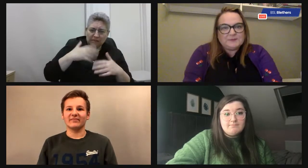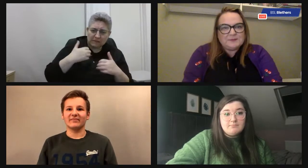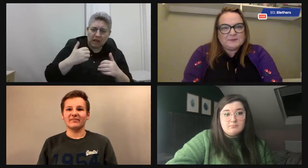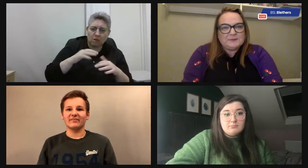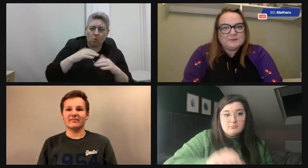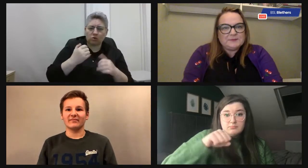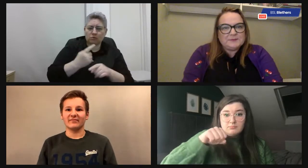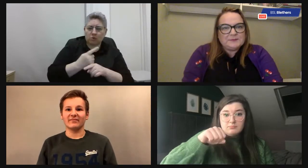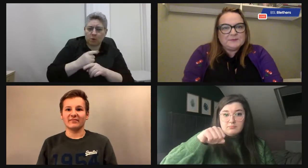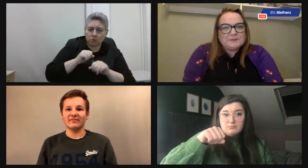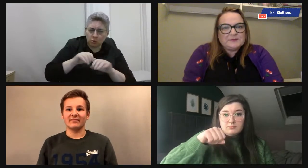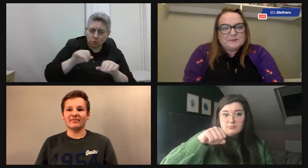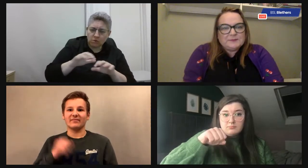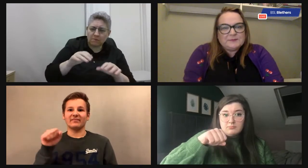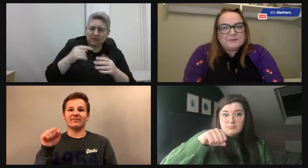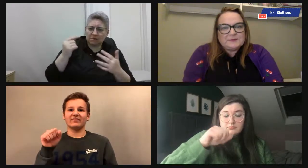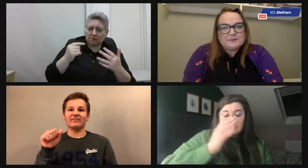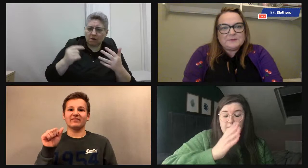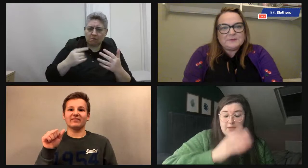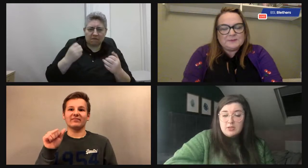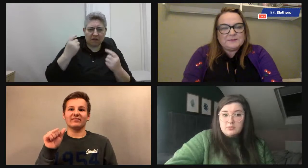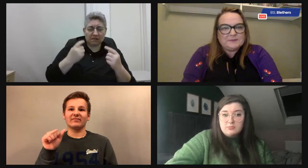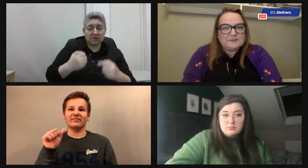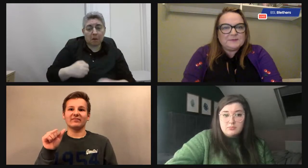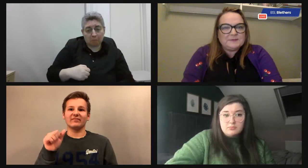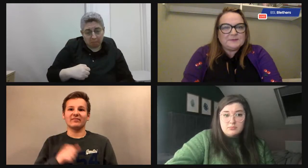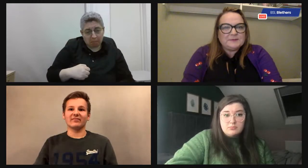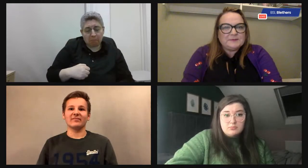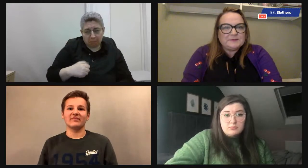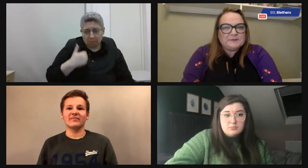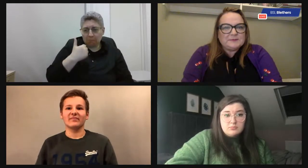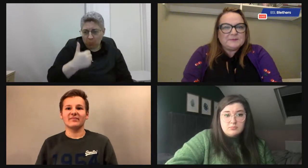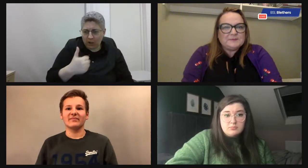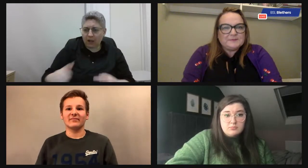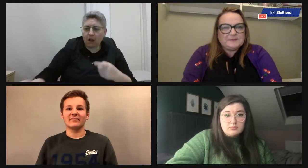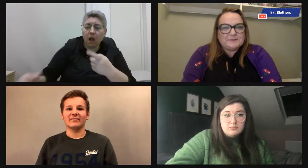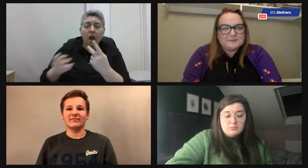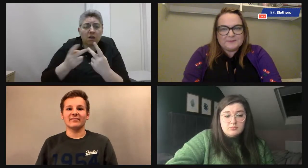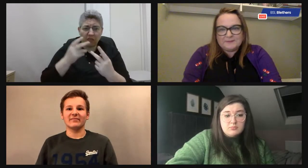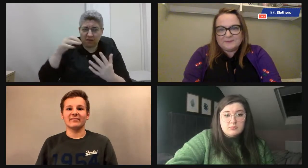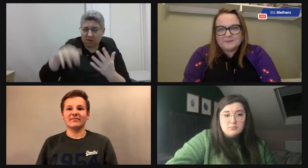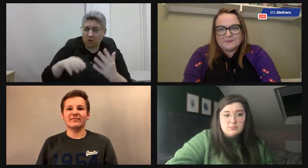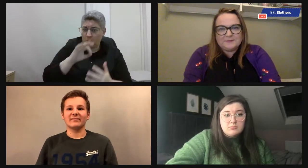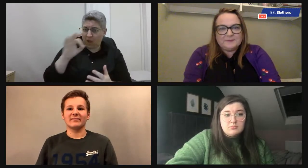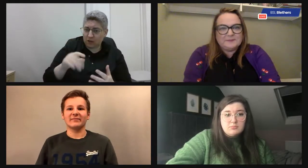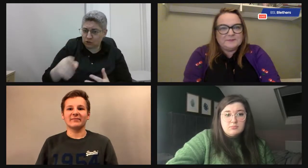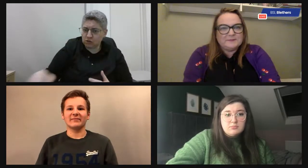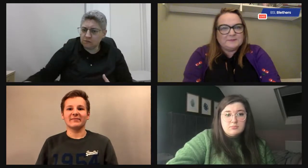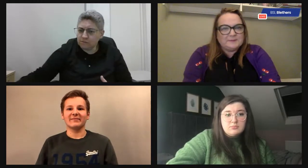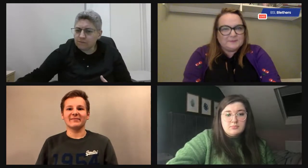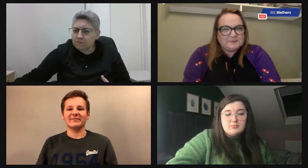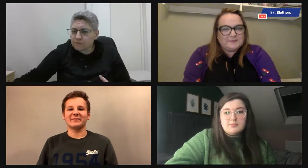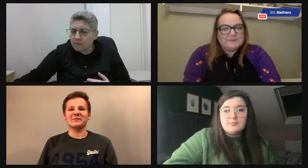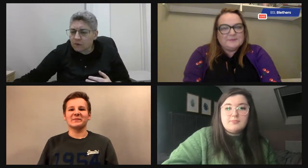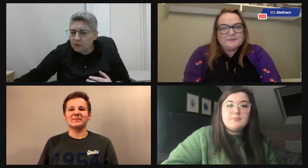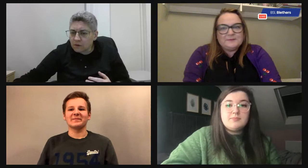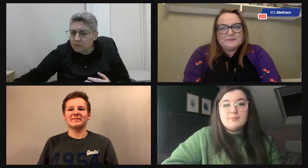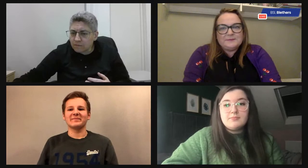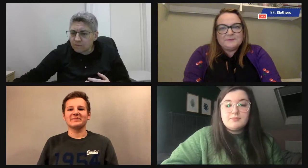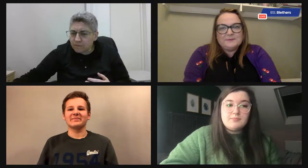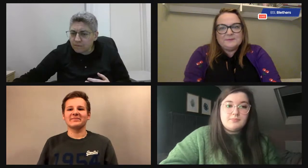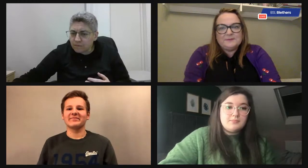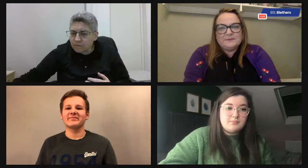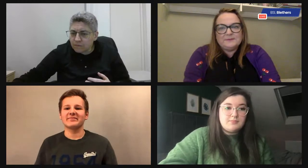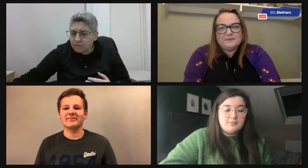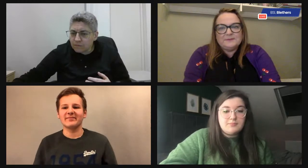So workshops, looking at mental health issues, looking at Yes. social media, perhaps. Yeah. Okay, we've got more questions